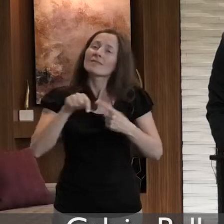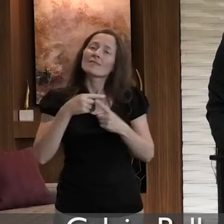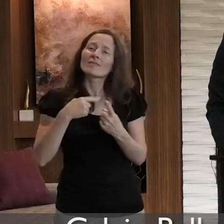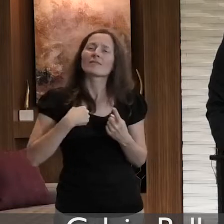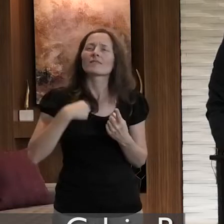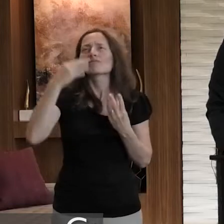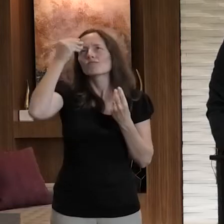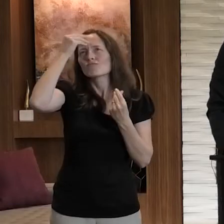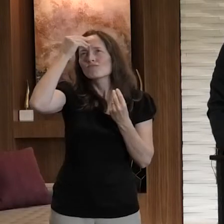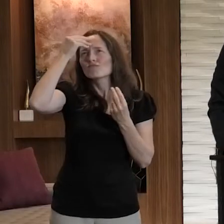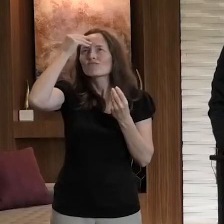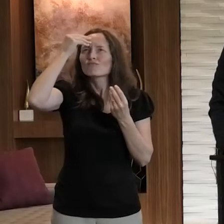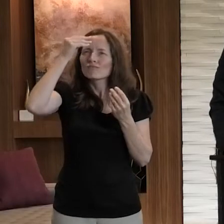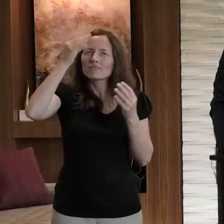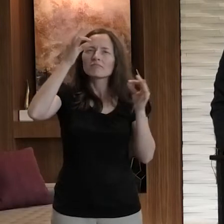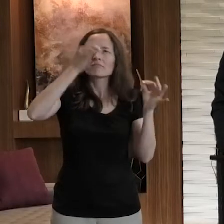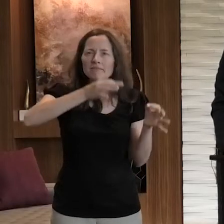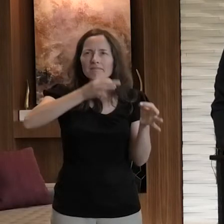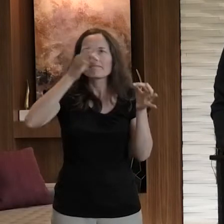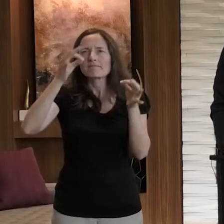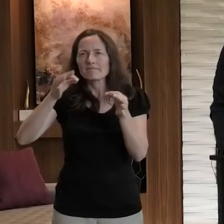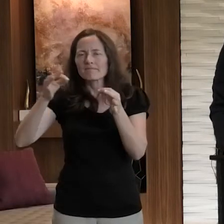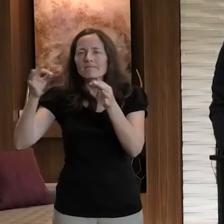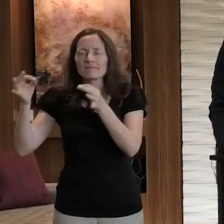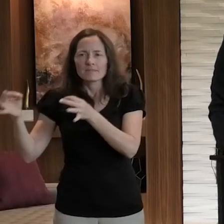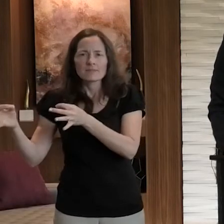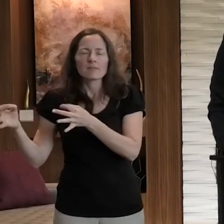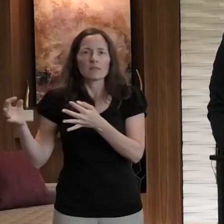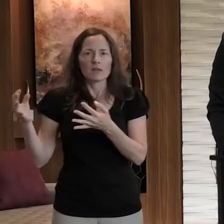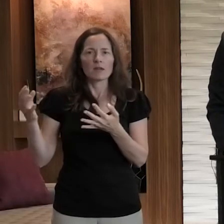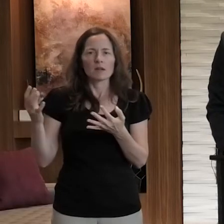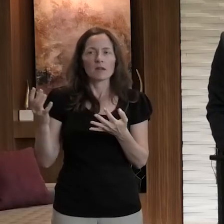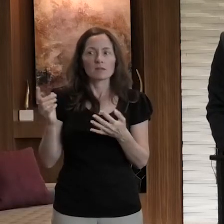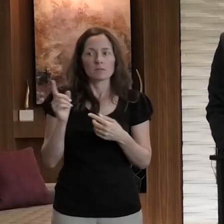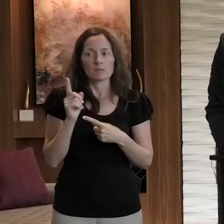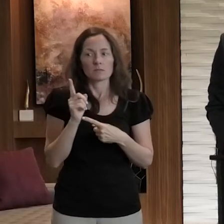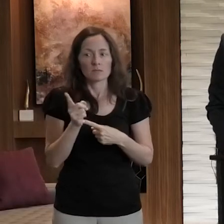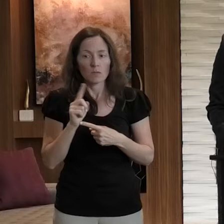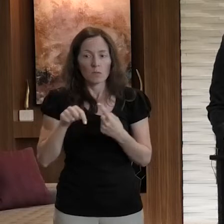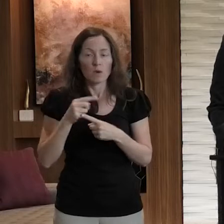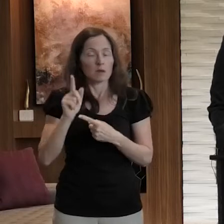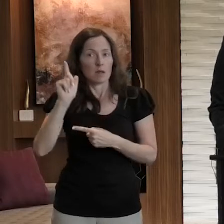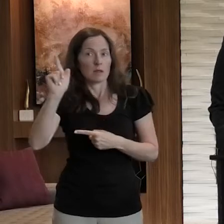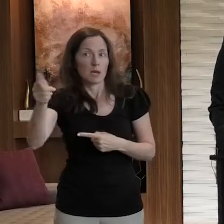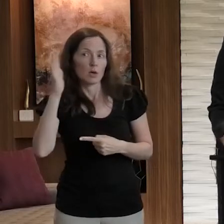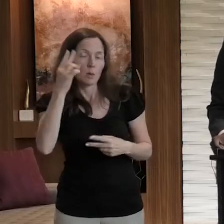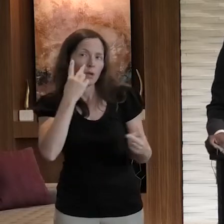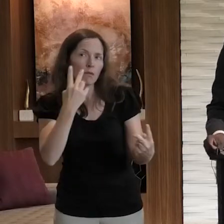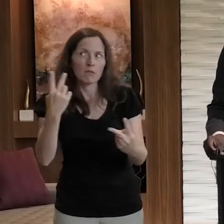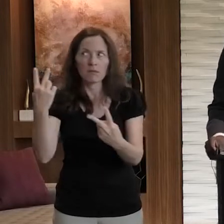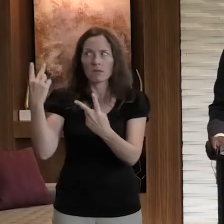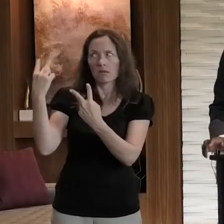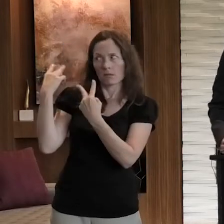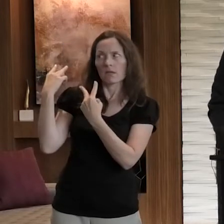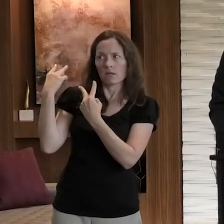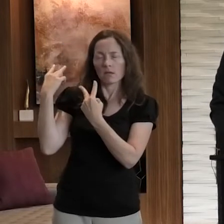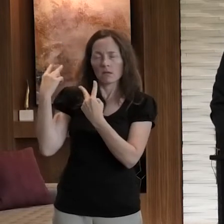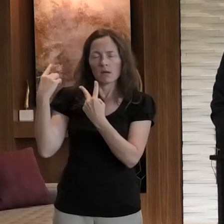that we make and the moments in time that make our future, I think about time and